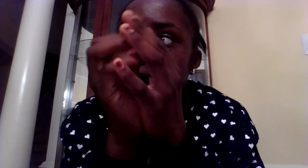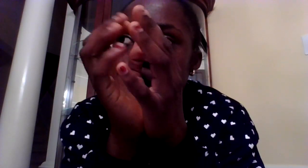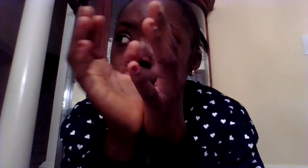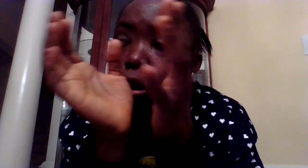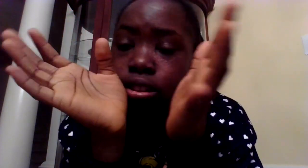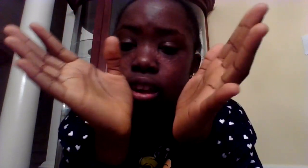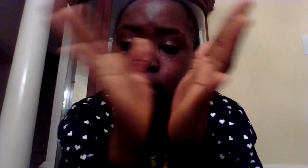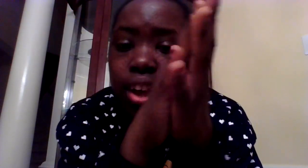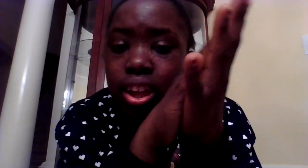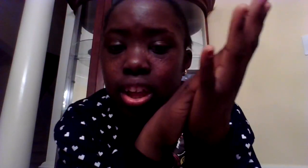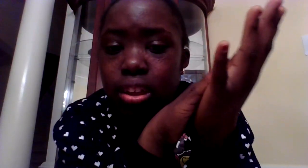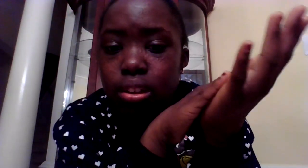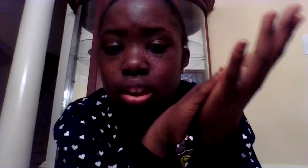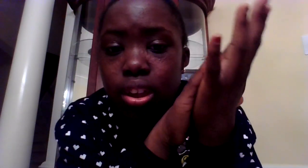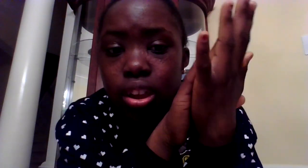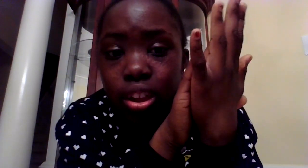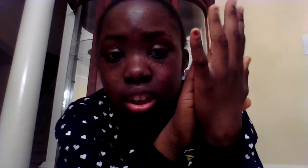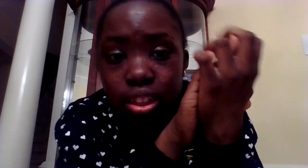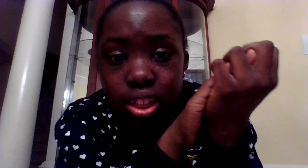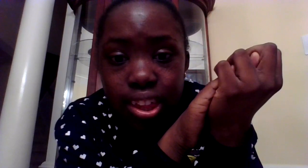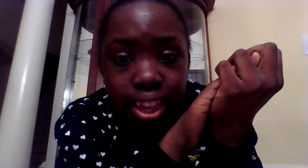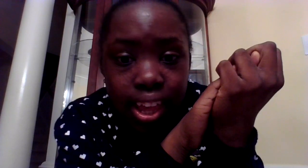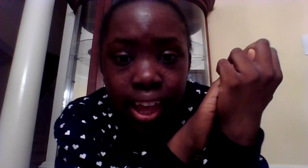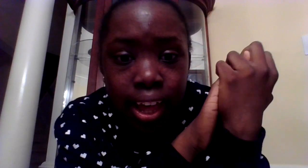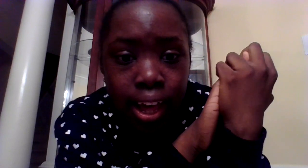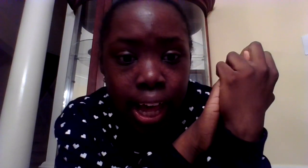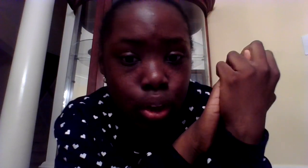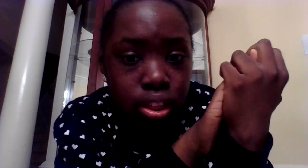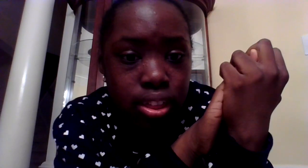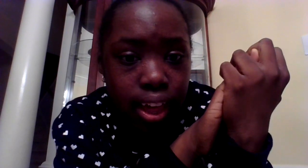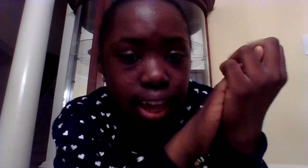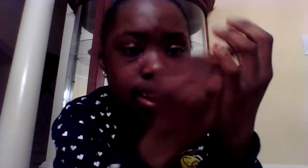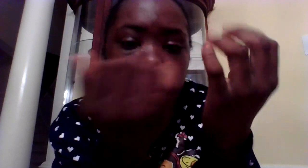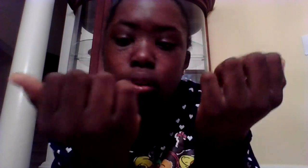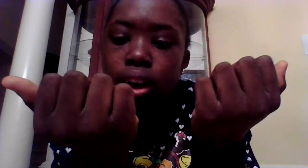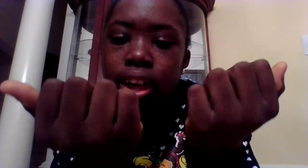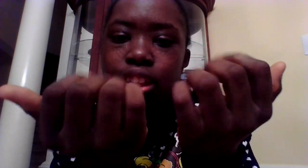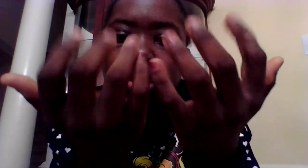autumn, don't stop that I can see outside until